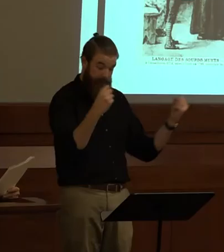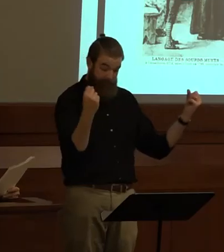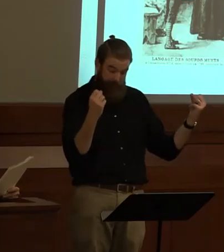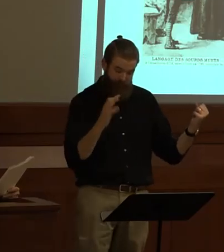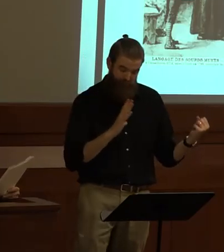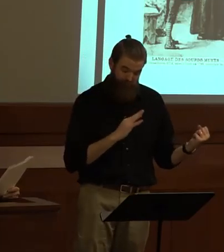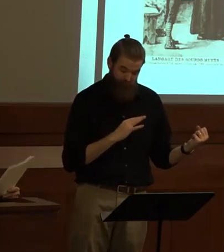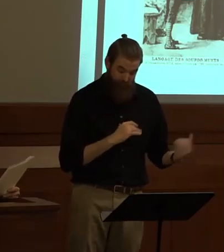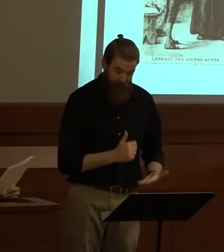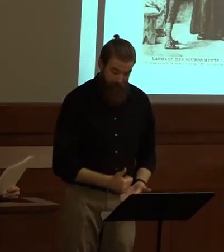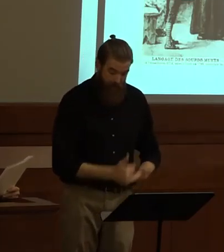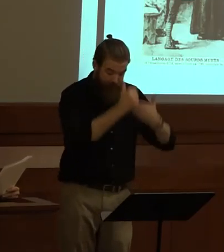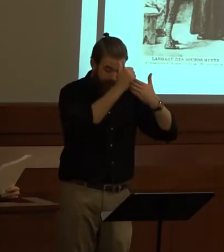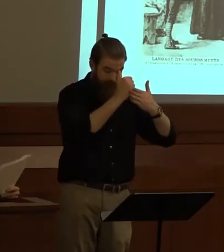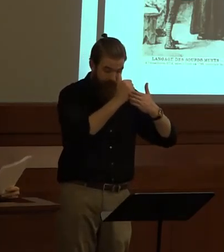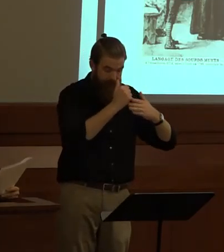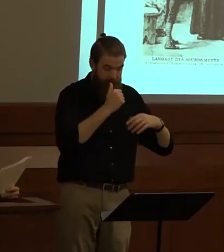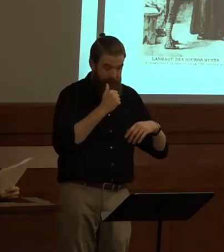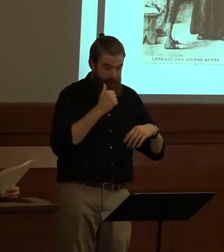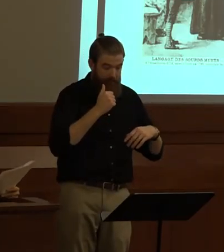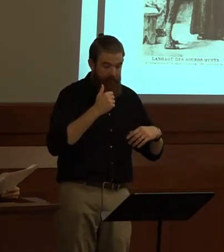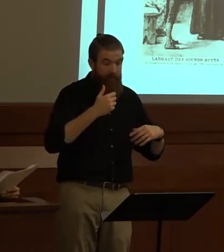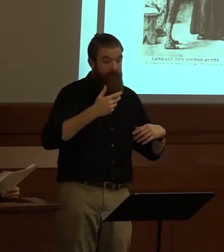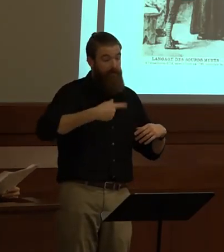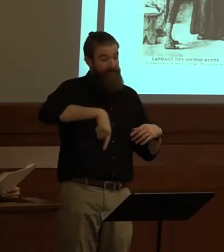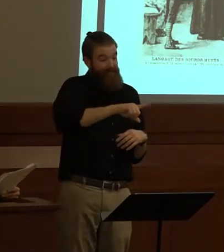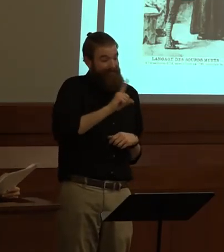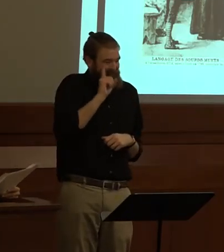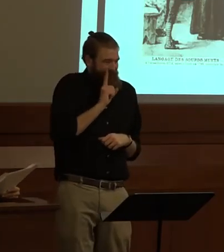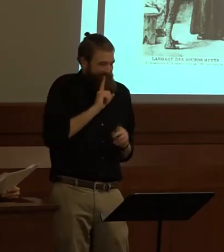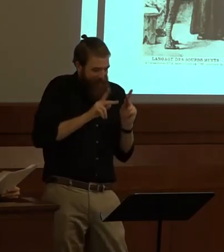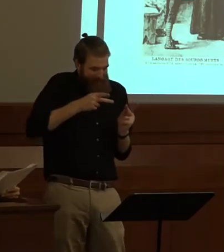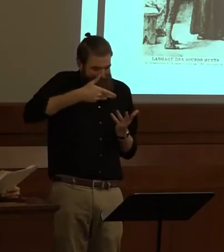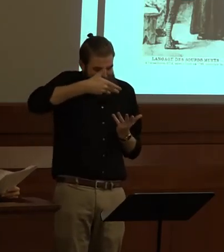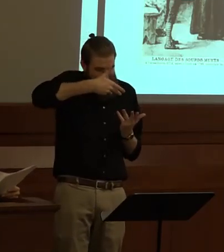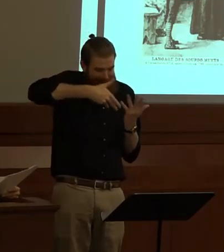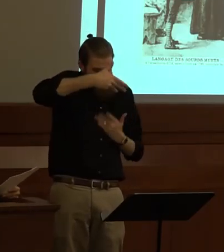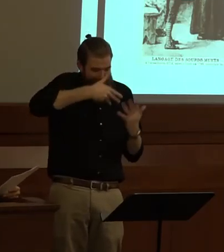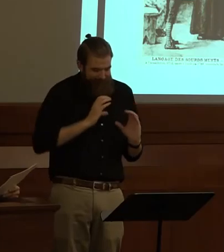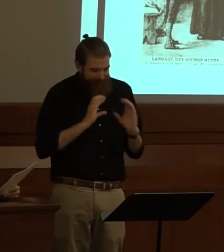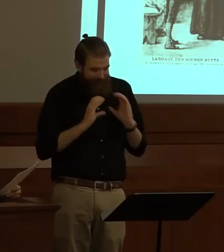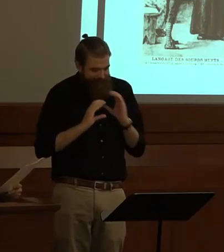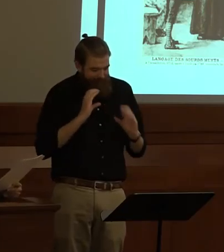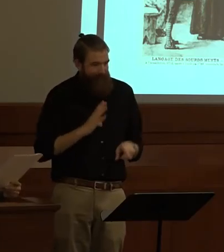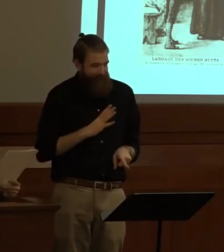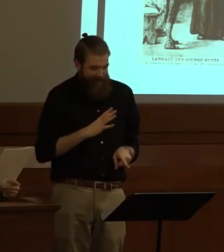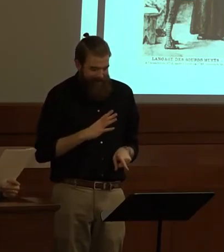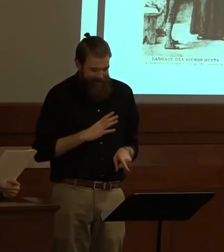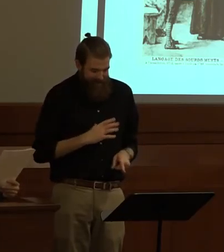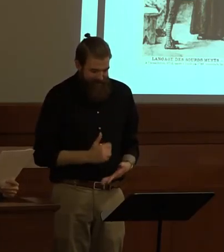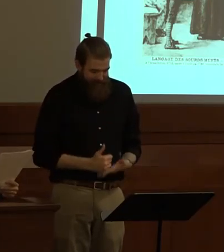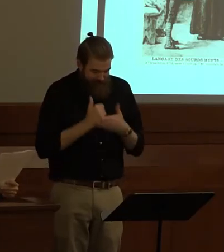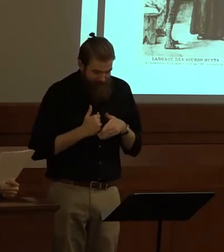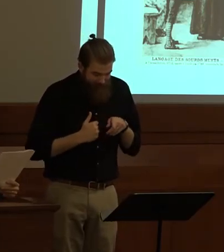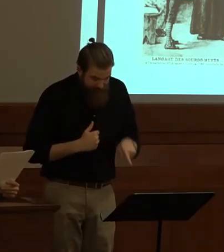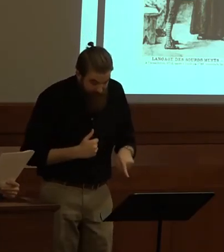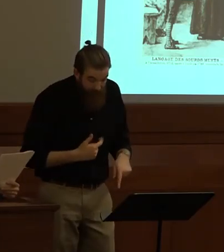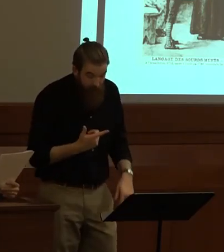from a podium in a large assembly, for example, was impossible to receive through lip reading alone.